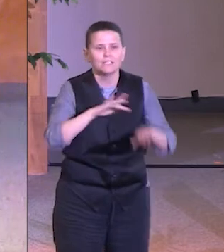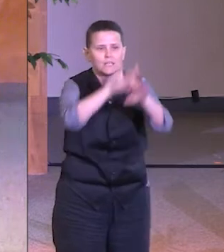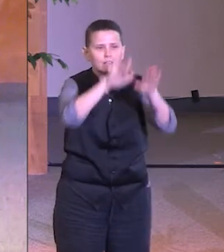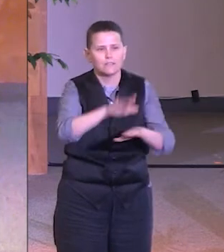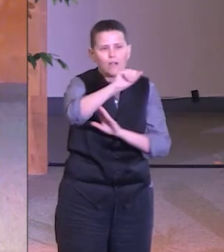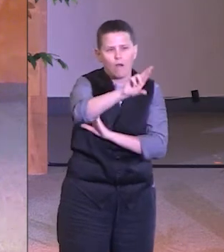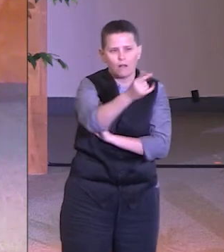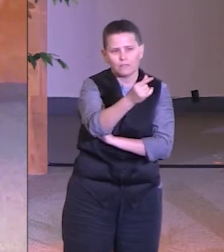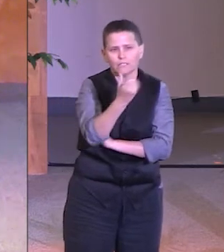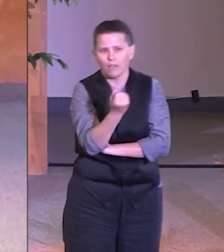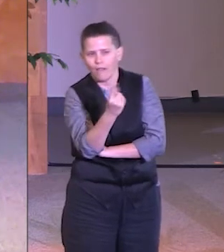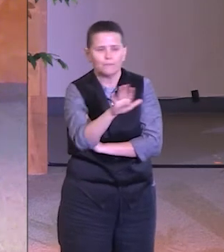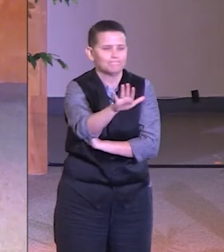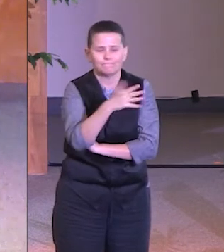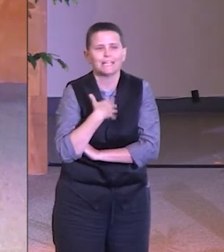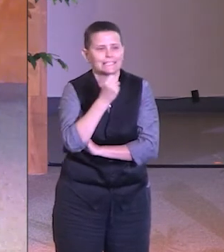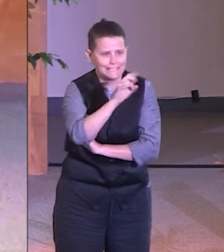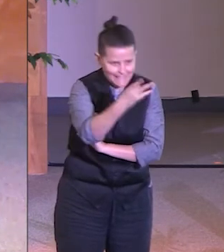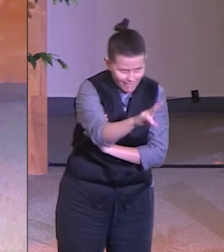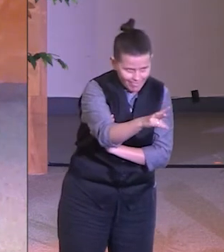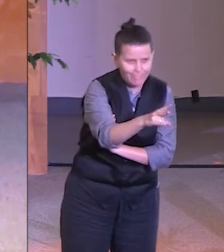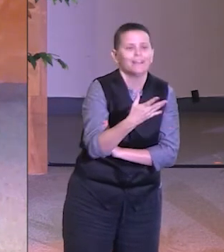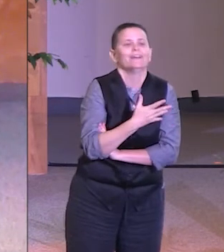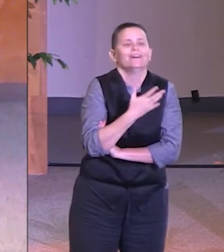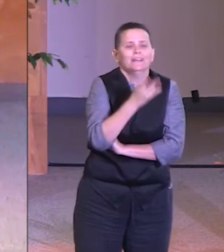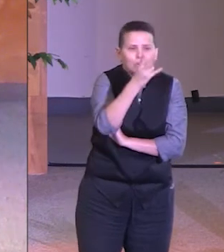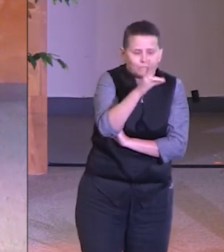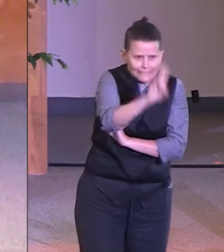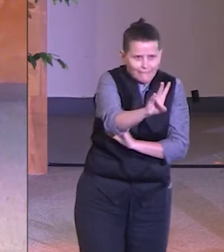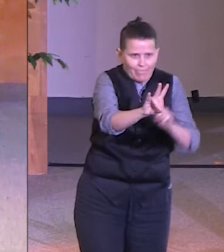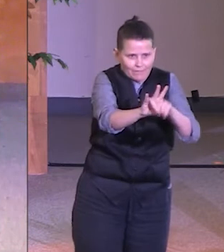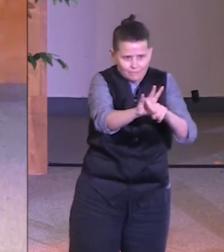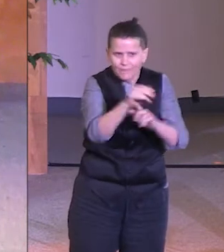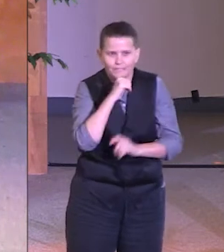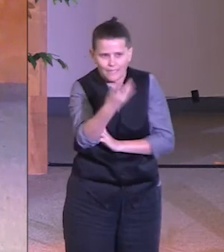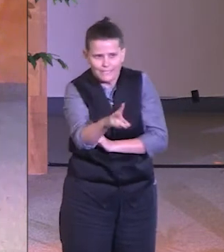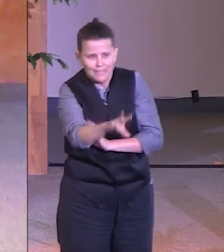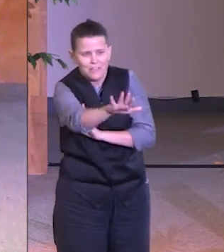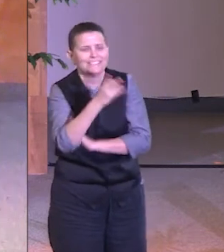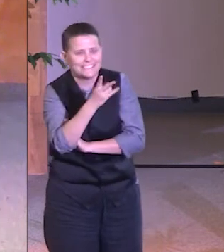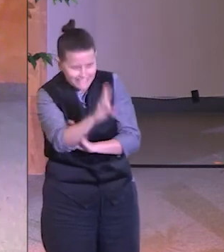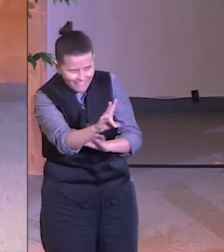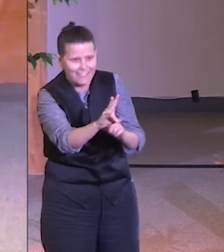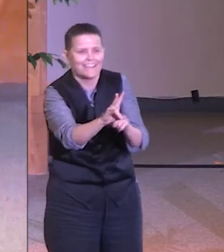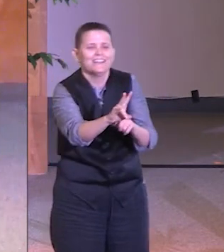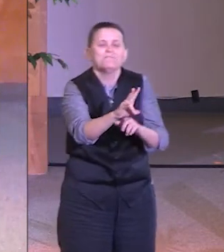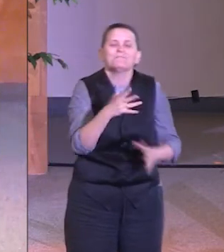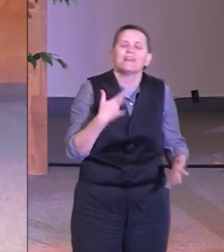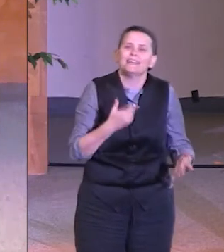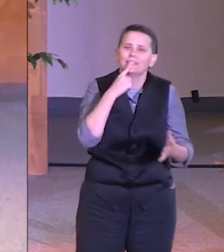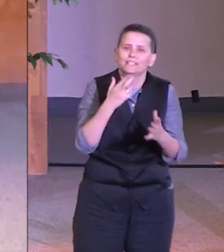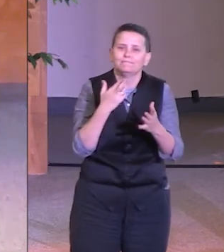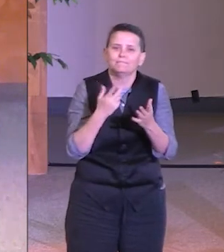7th. During his talk titled Unity, Then, Now, and Into the Future, Reverend Shad Groveland discusses how,